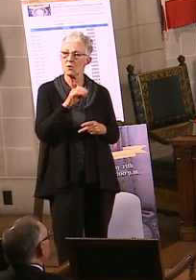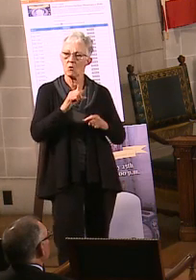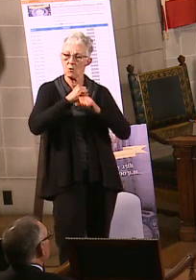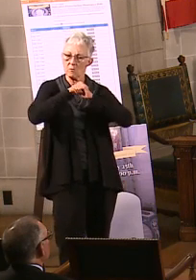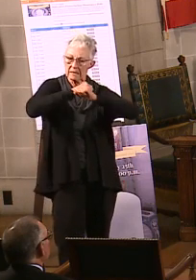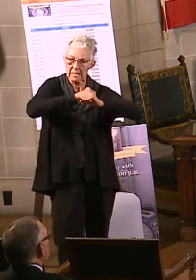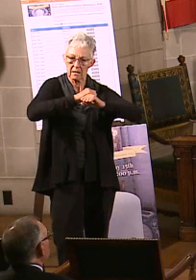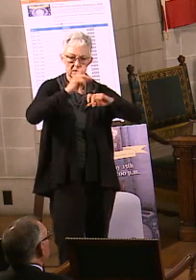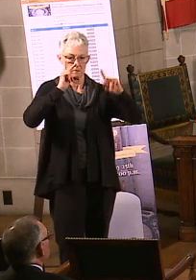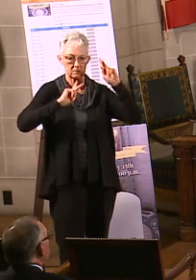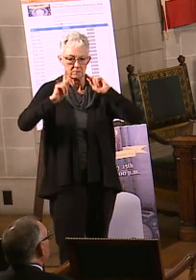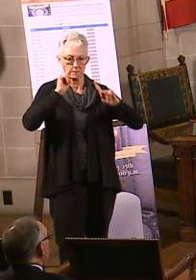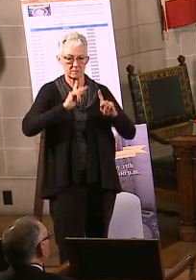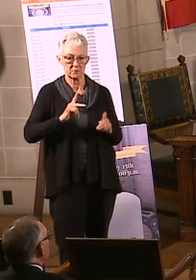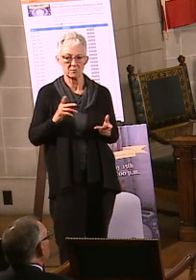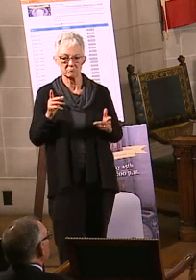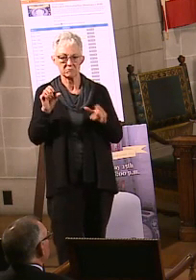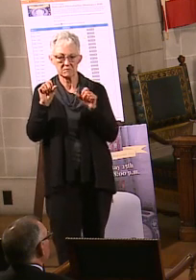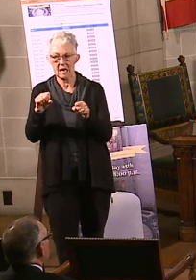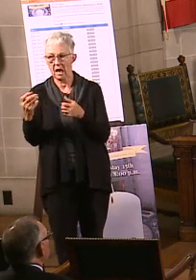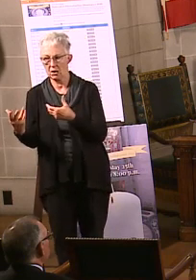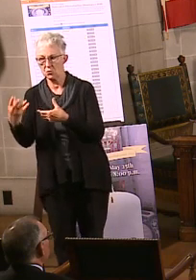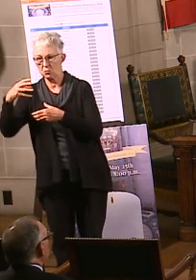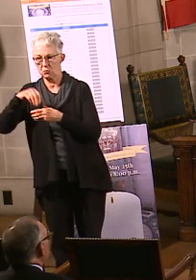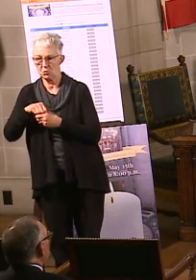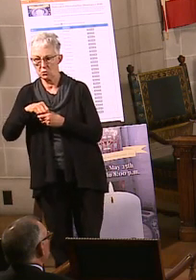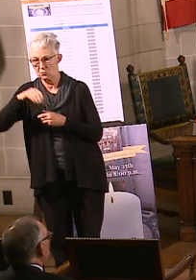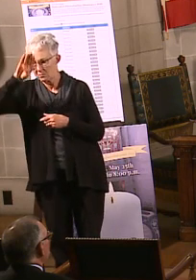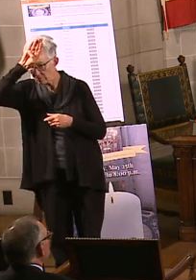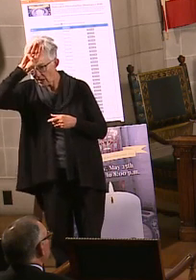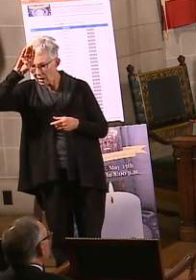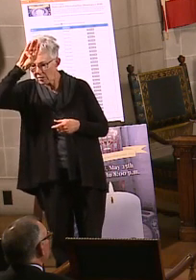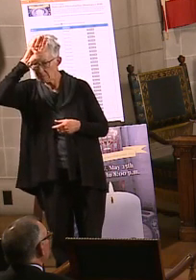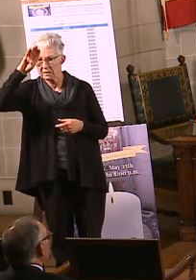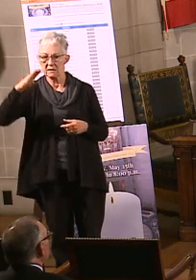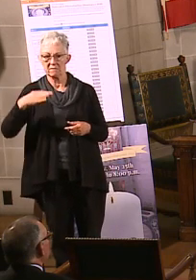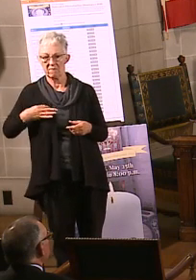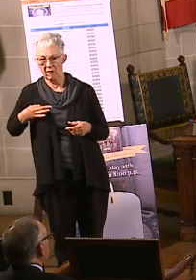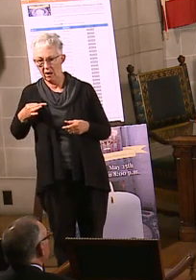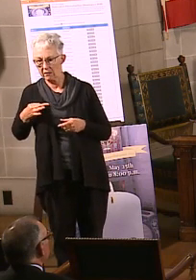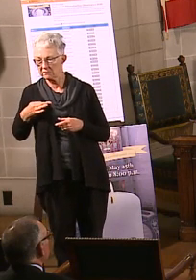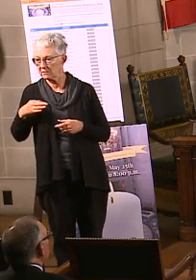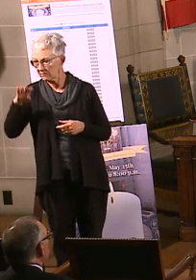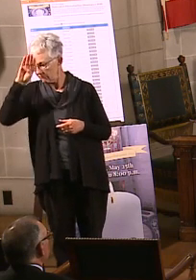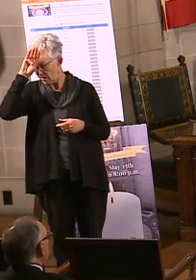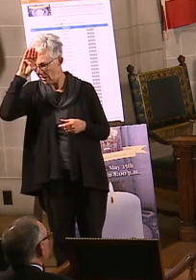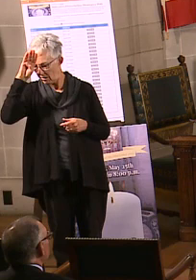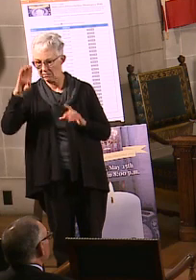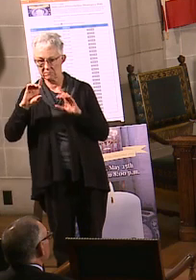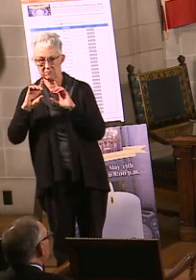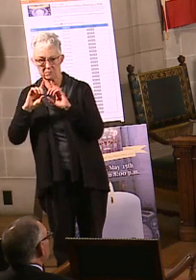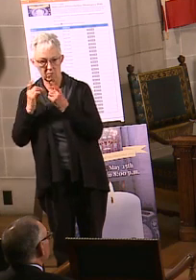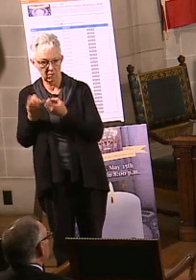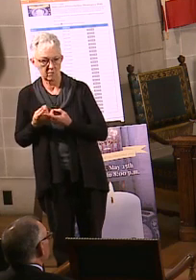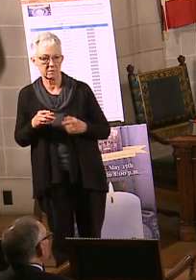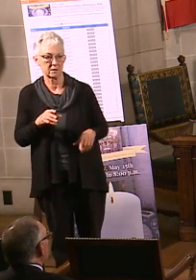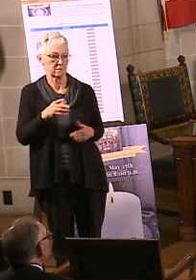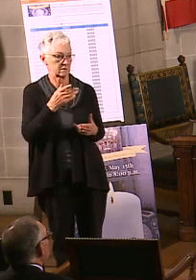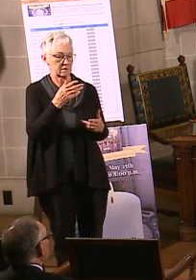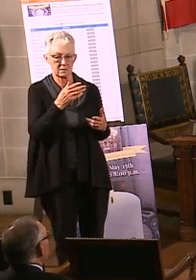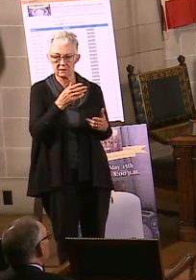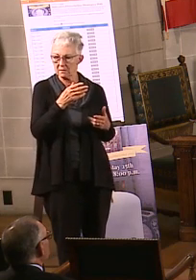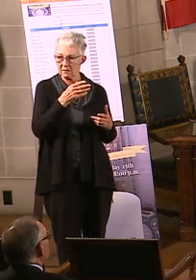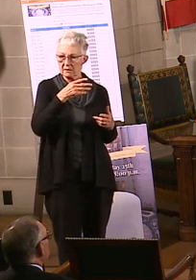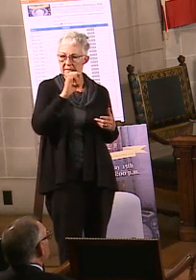first responders, law enforcement, EMT, volunteer fire departments, all those people protecting us, healthcare workers, are going to get